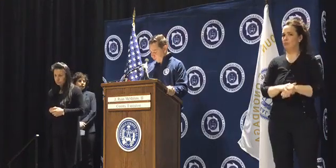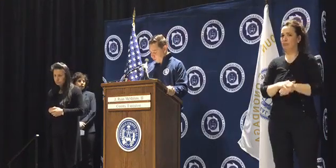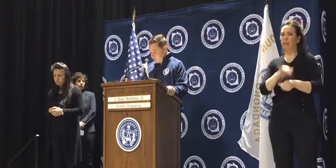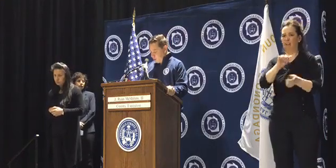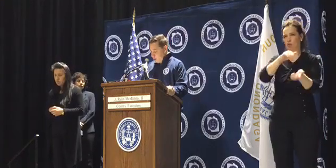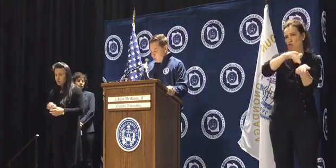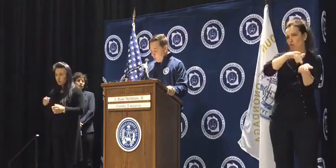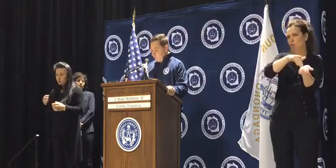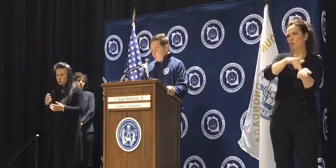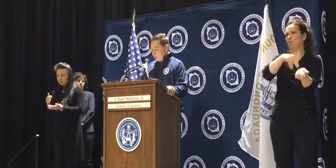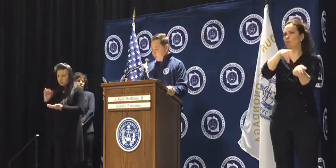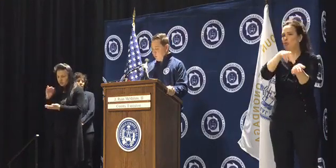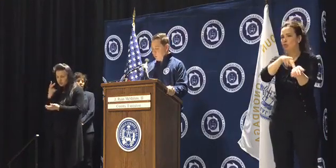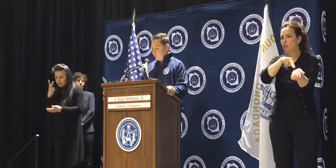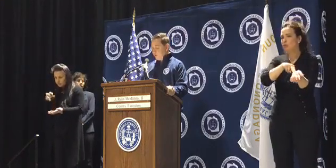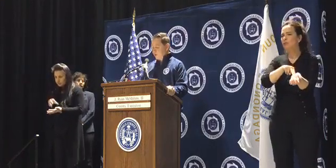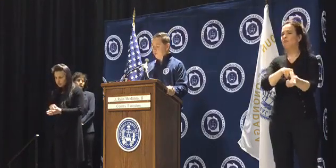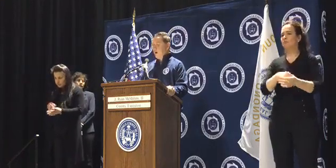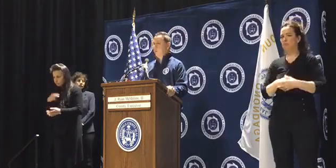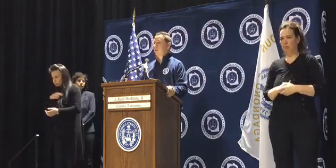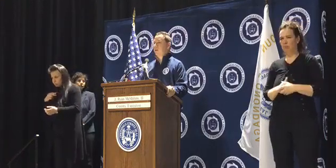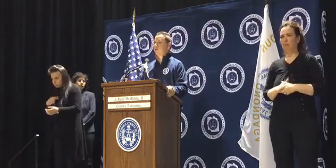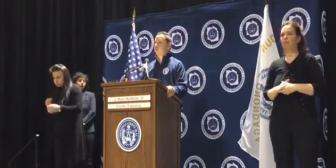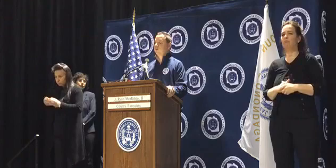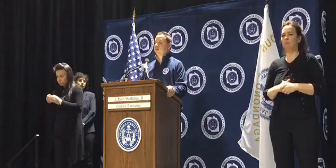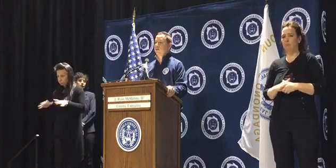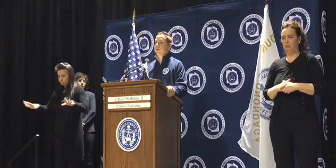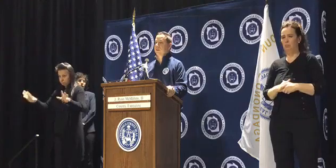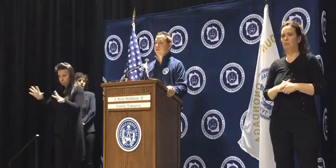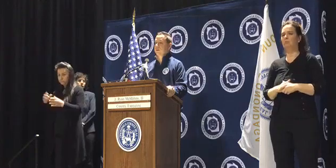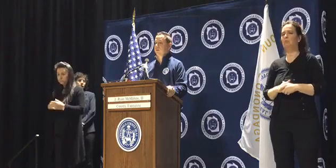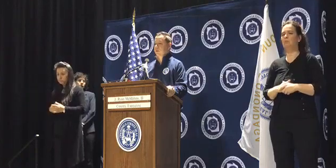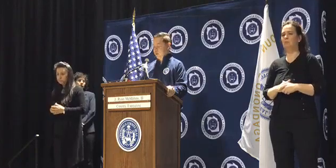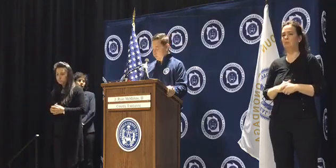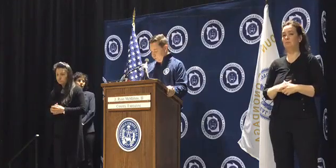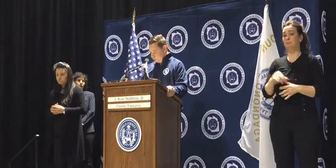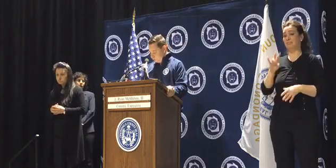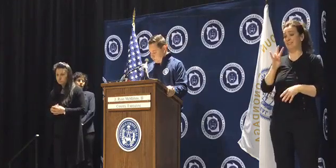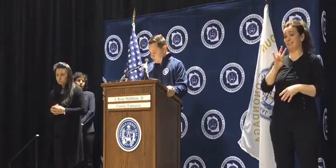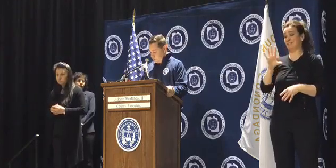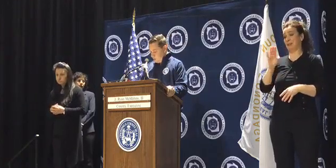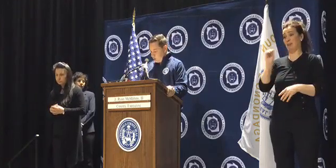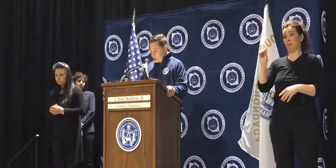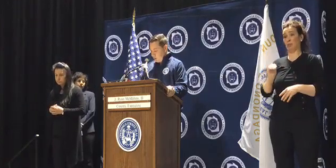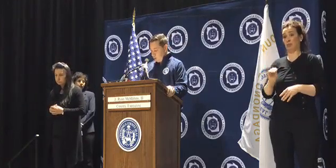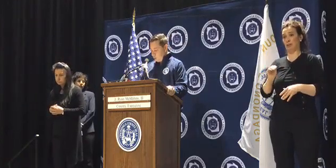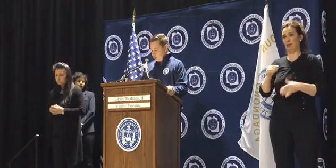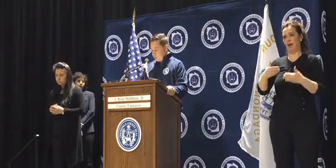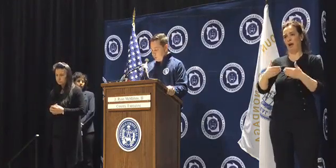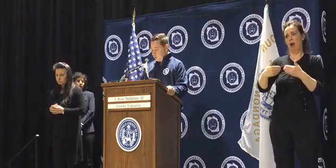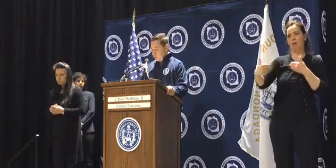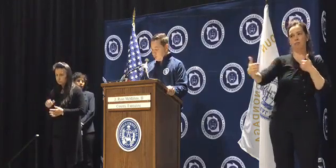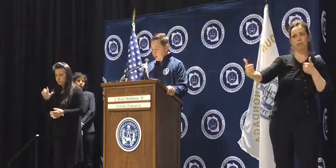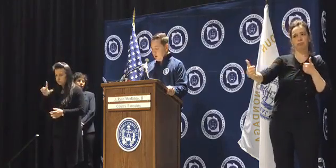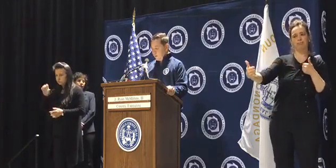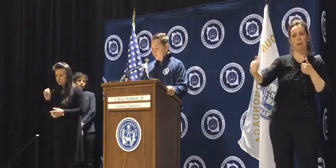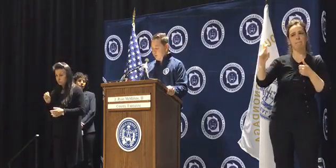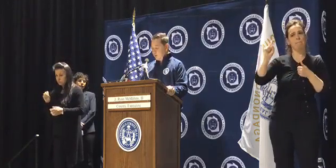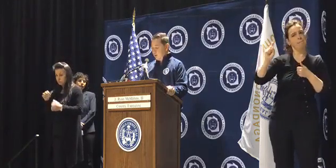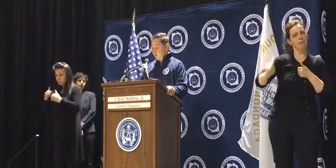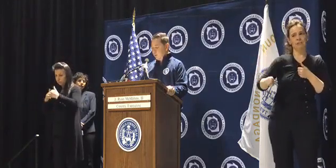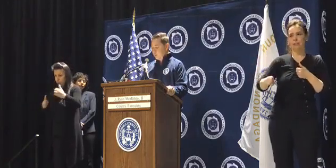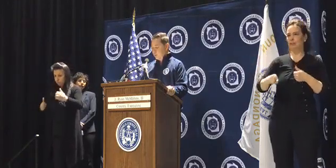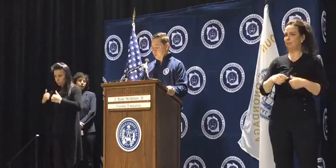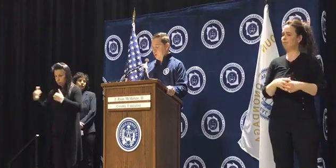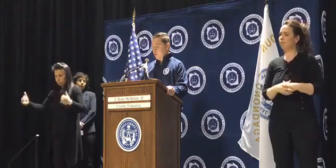businesses. We've implemented well over 75% social distancing as a community. The Syracuse Economic